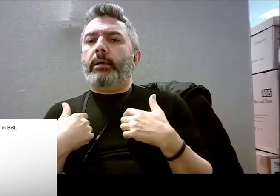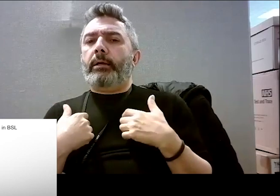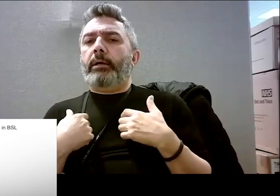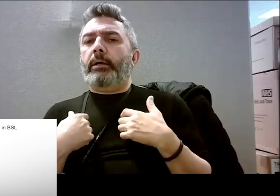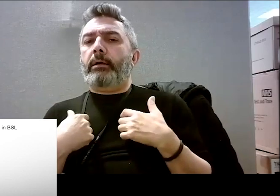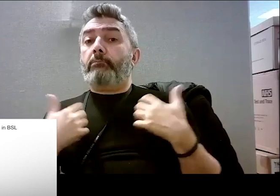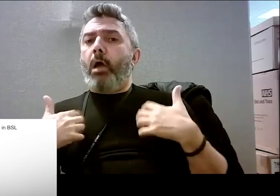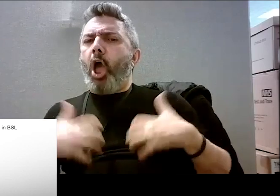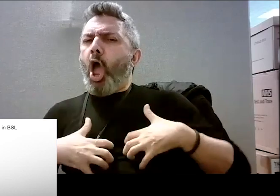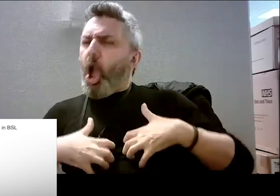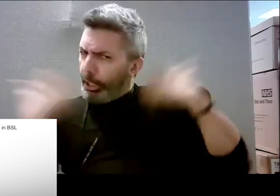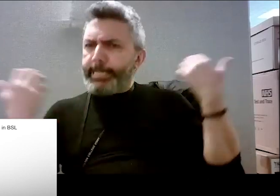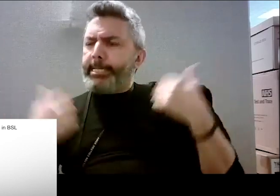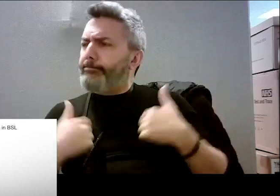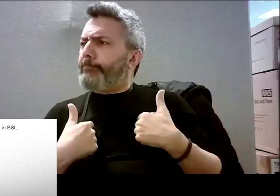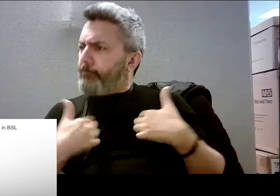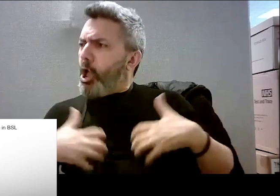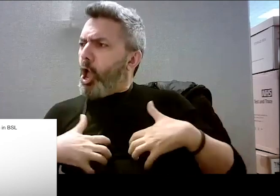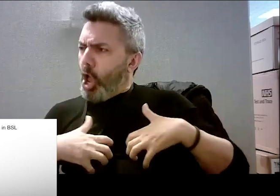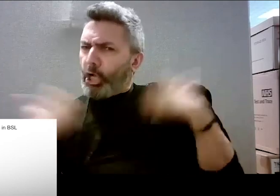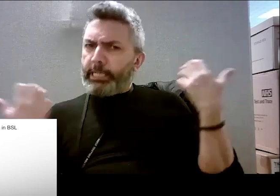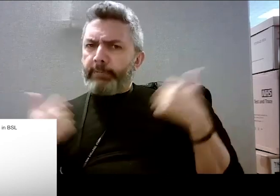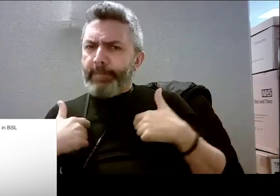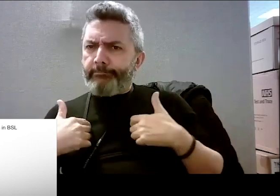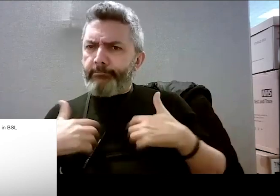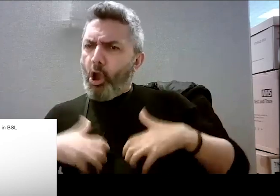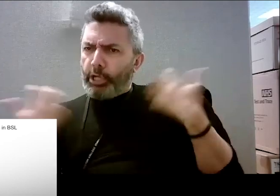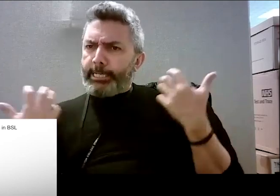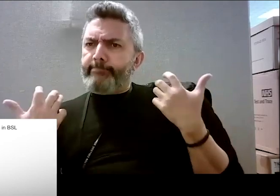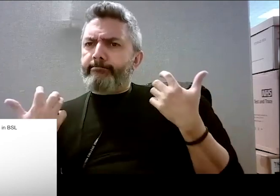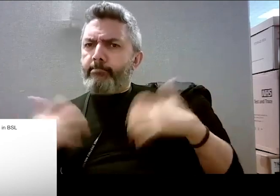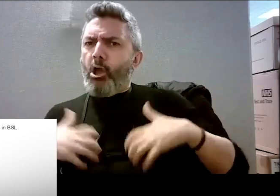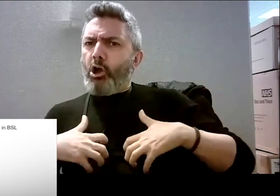happy or you're not something. Or you can be angry.